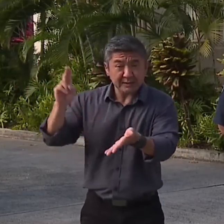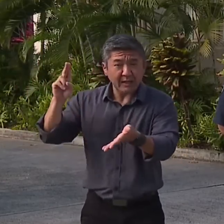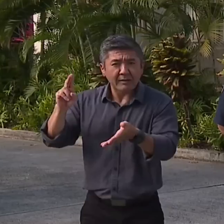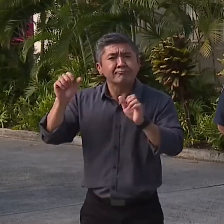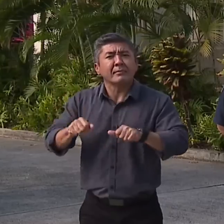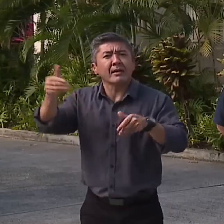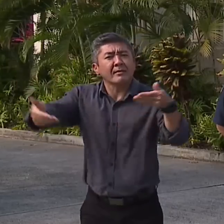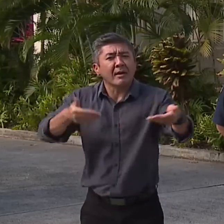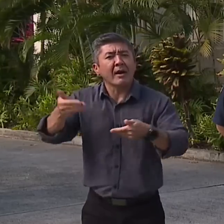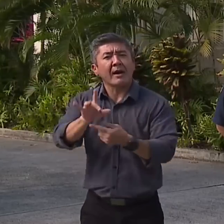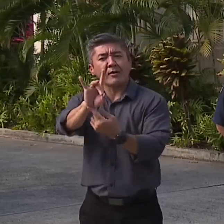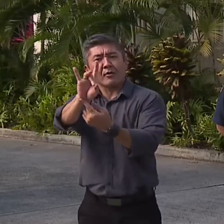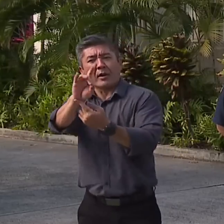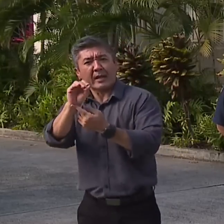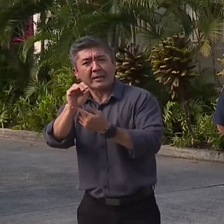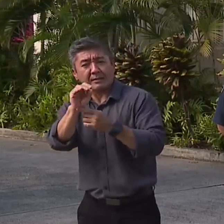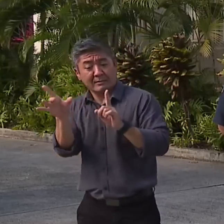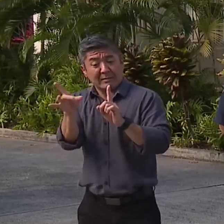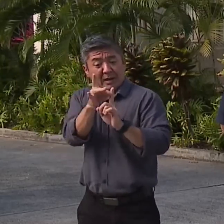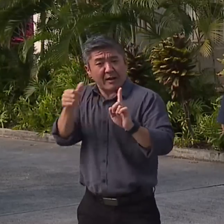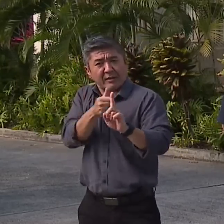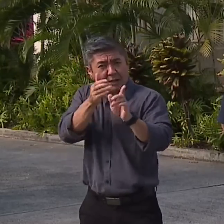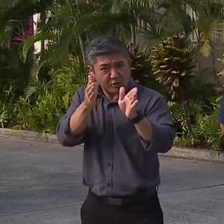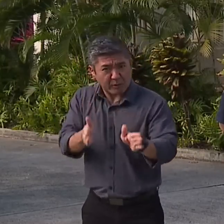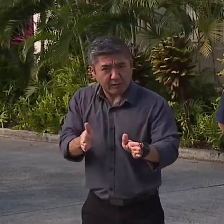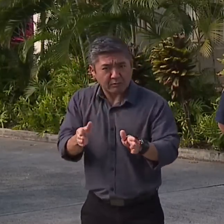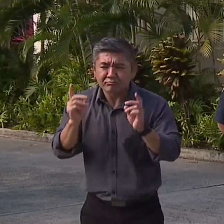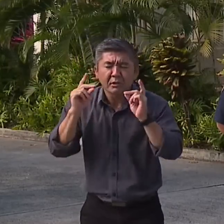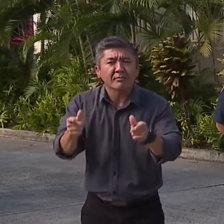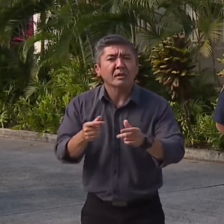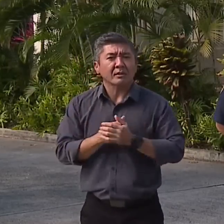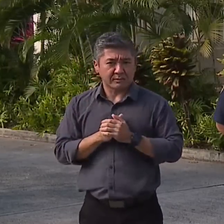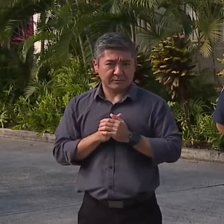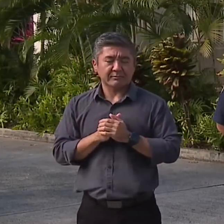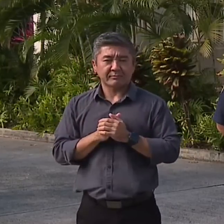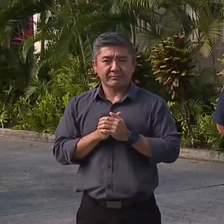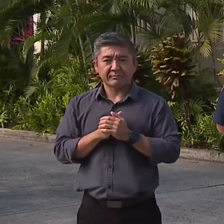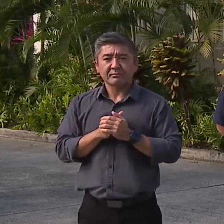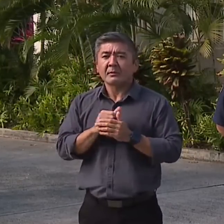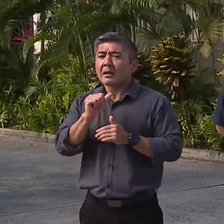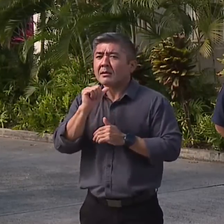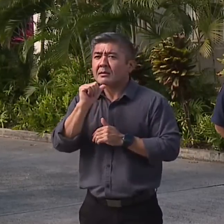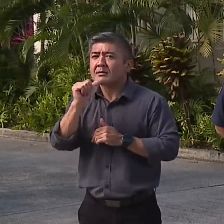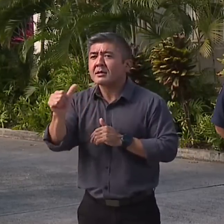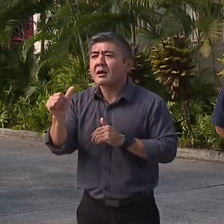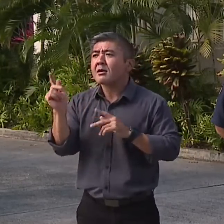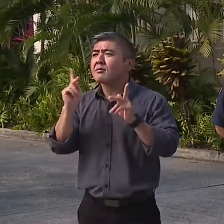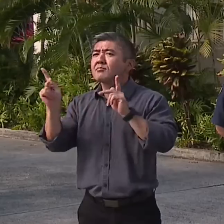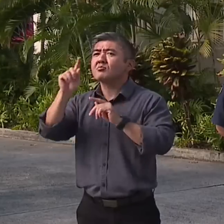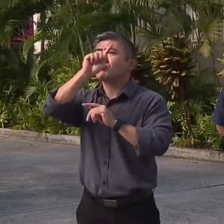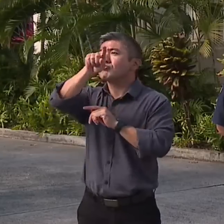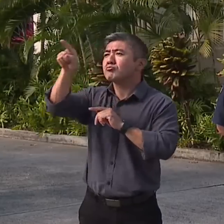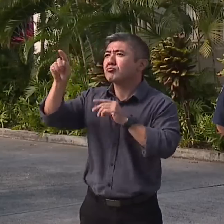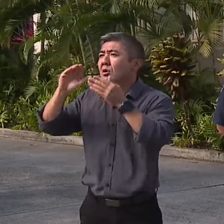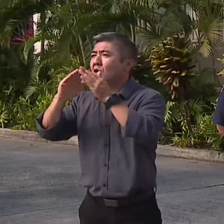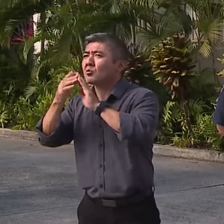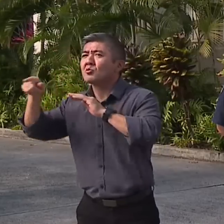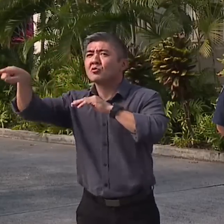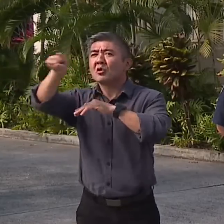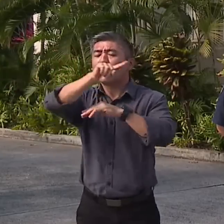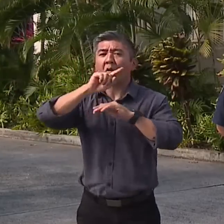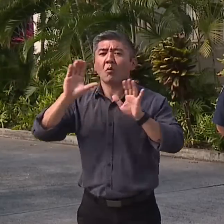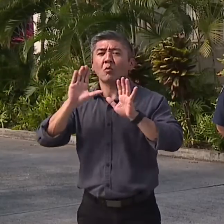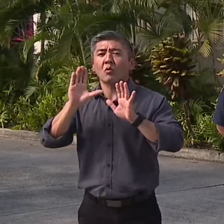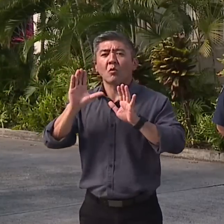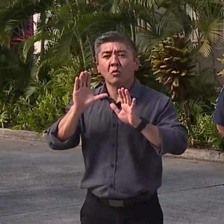80 contact tracers almost immediately. Now, those tracers are not folks out in our community where we go, where they've been trained. We're